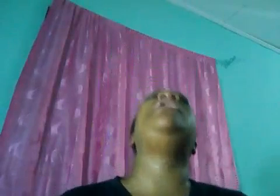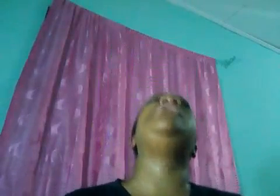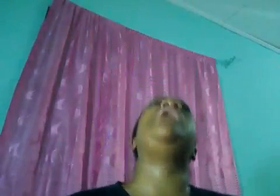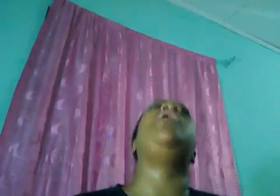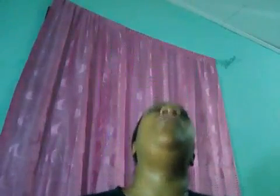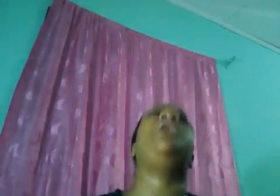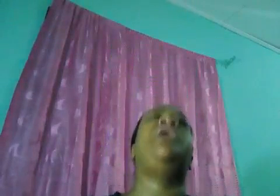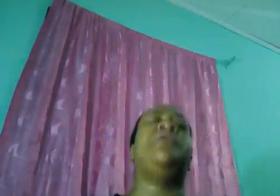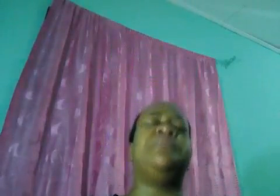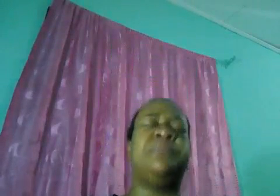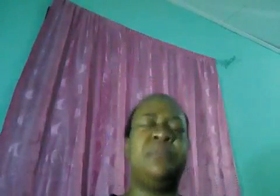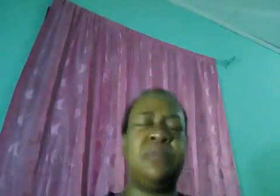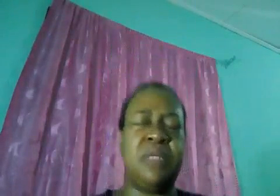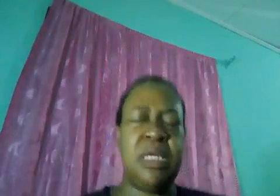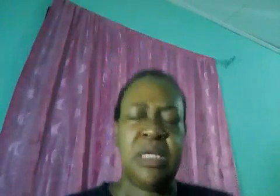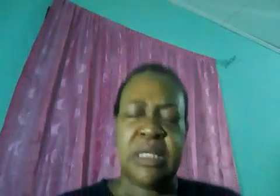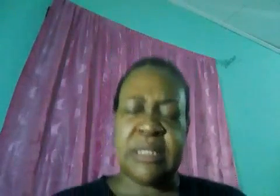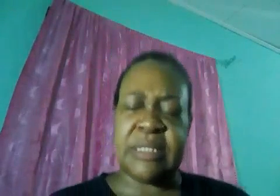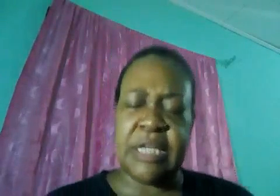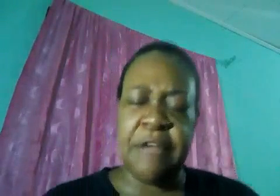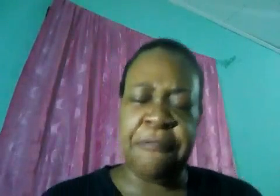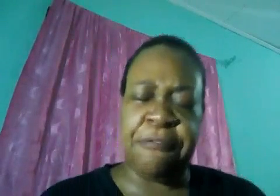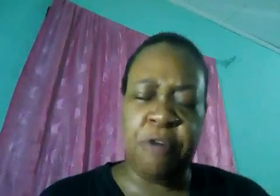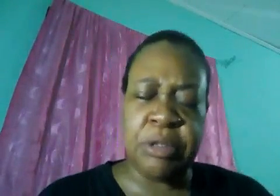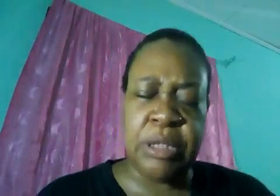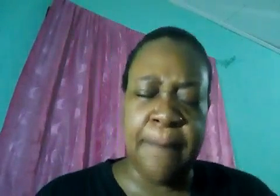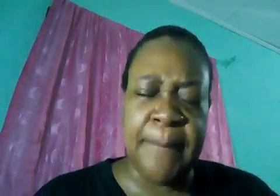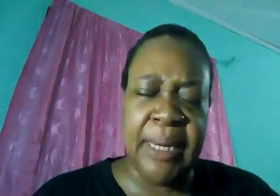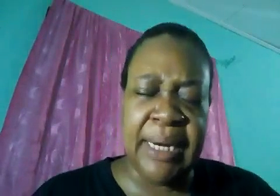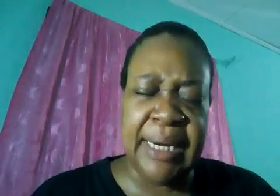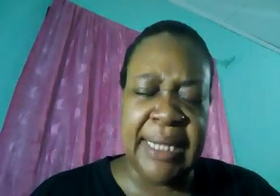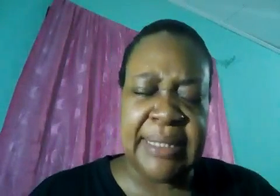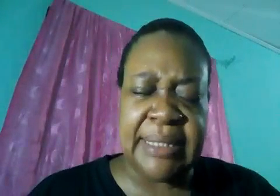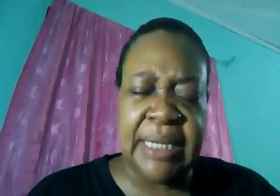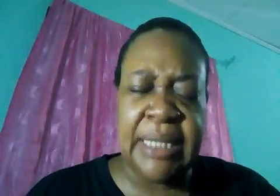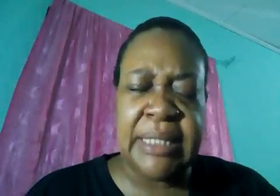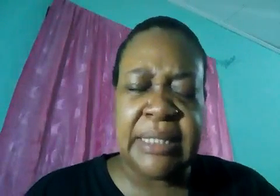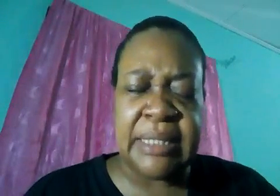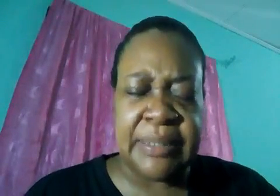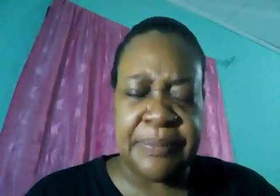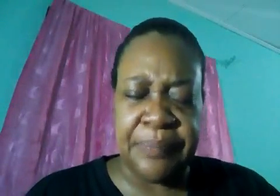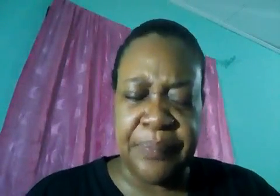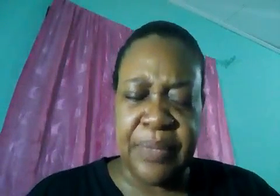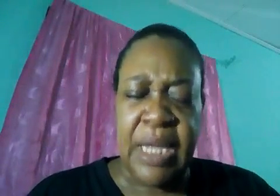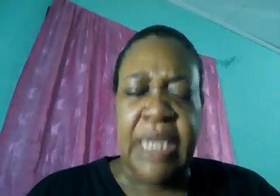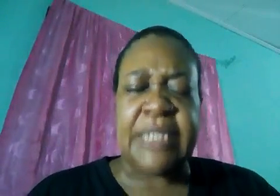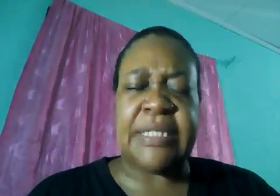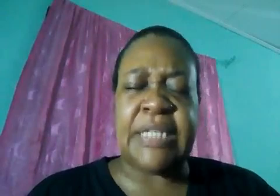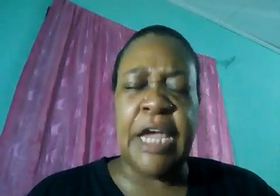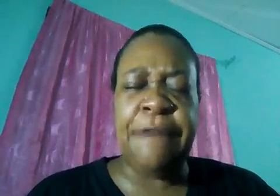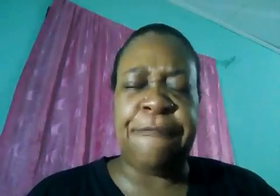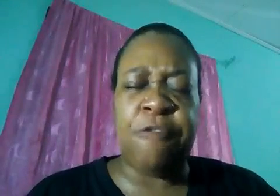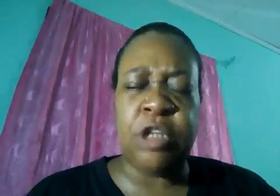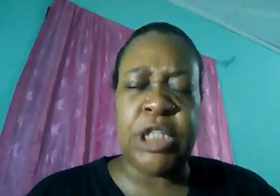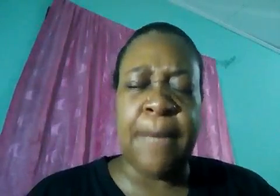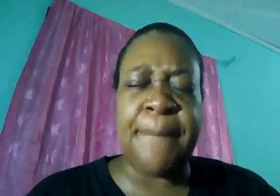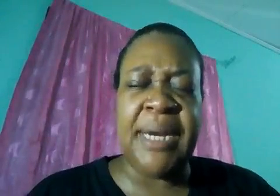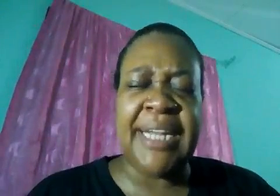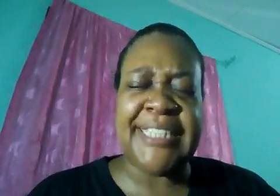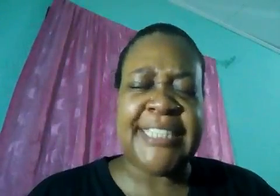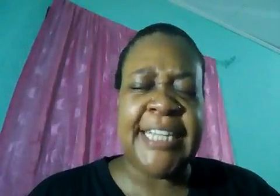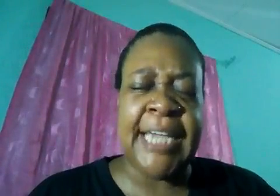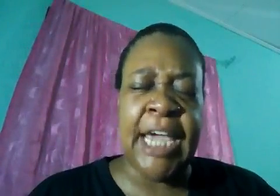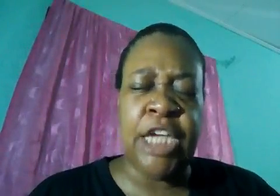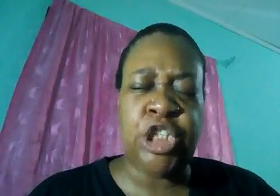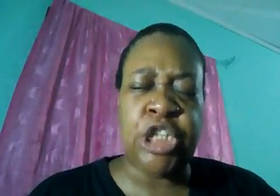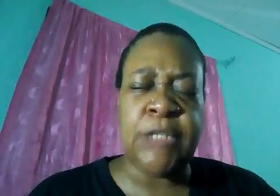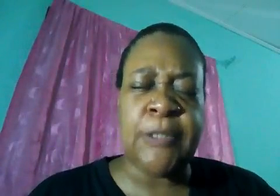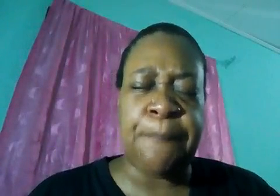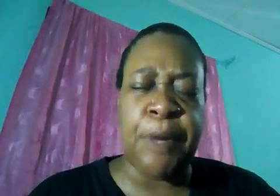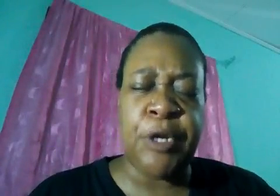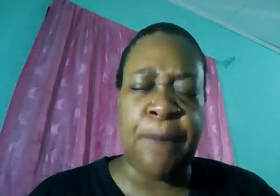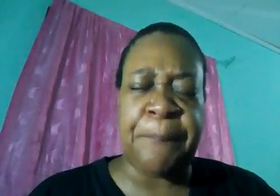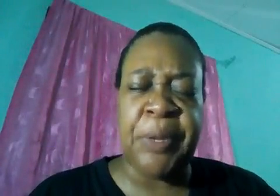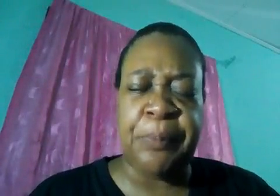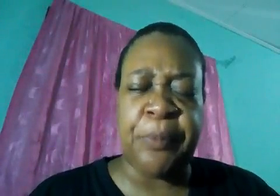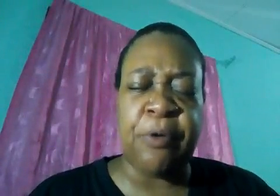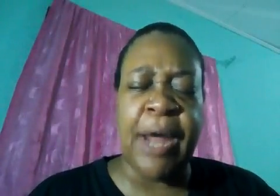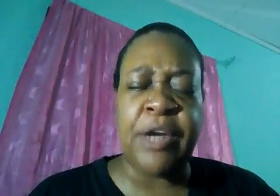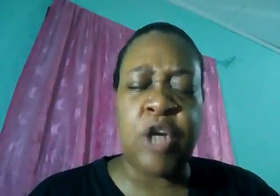Lord God Yahweh, send forth your blessings. send forth your blessing angels upon your people right now in